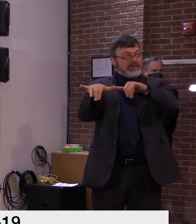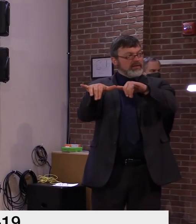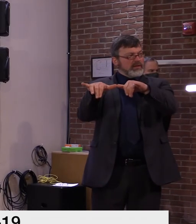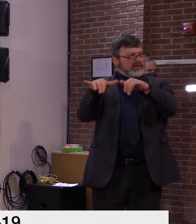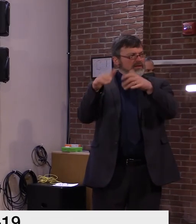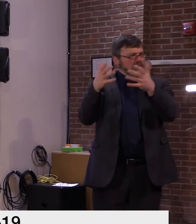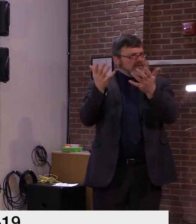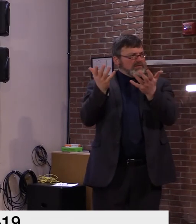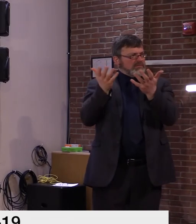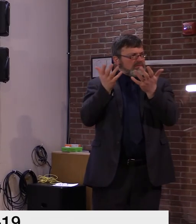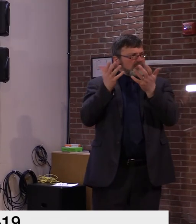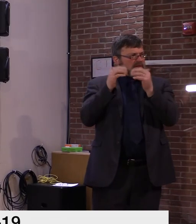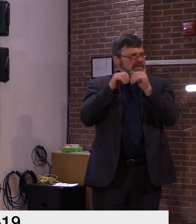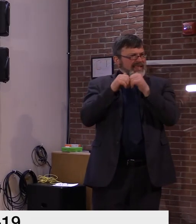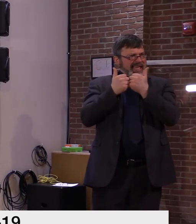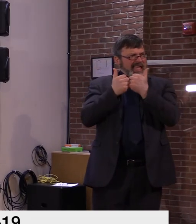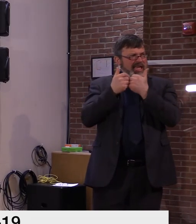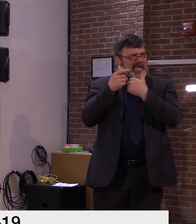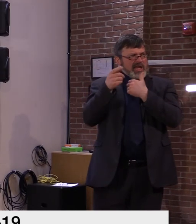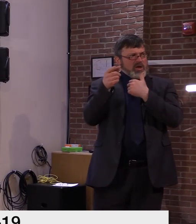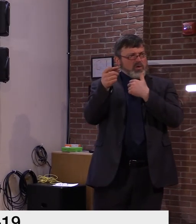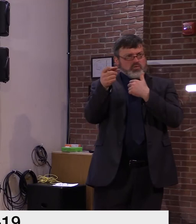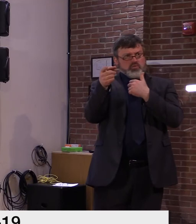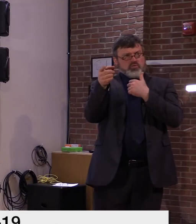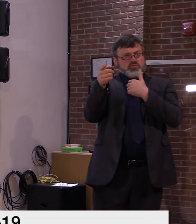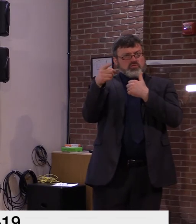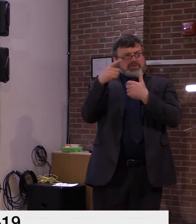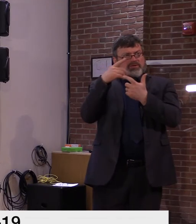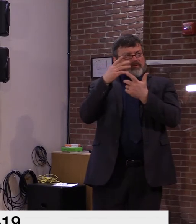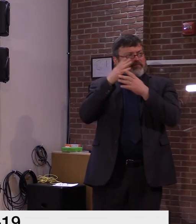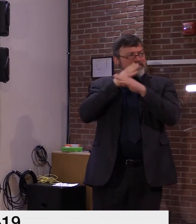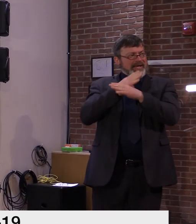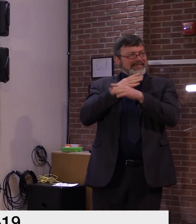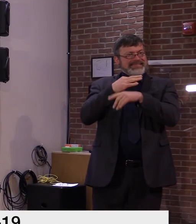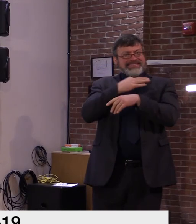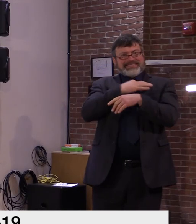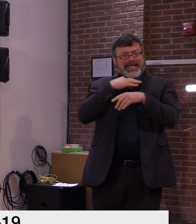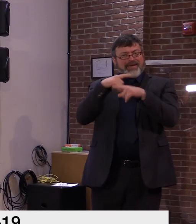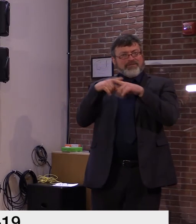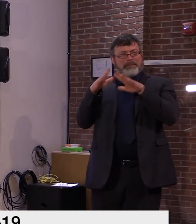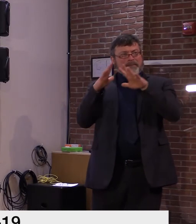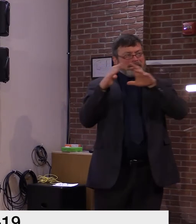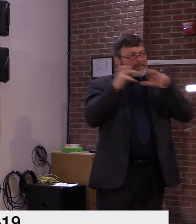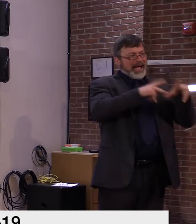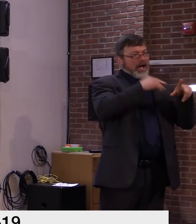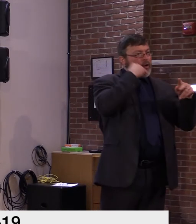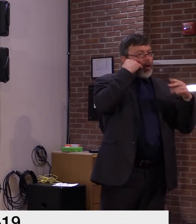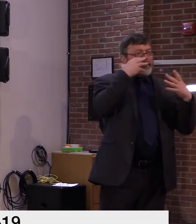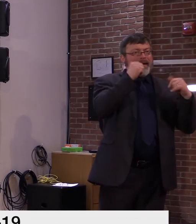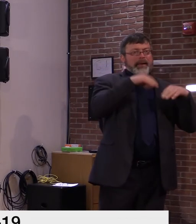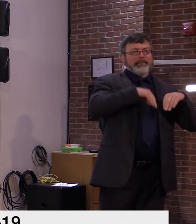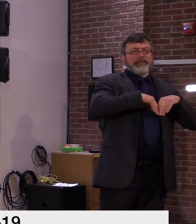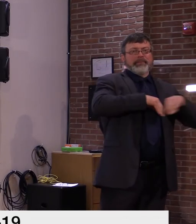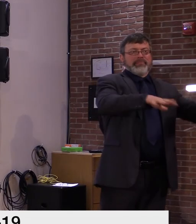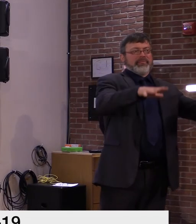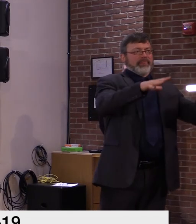in the community and potentially spreading COVID outside, on the outside?